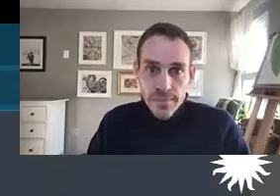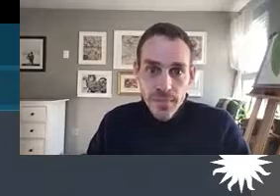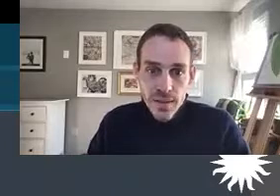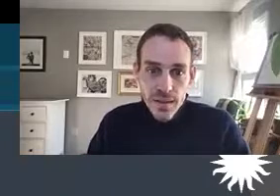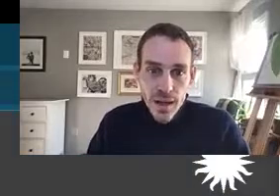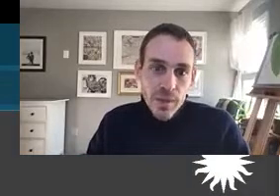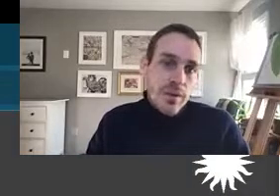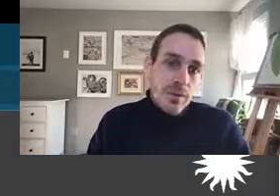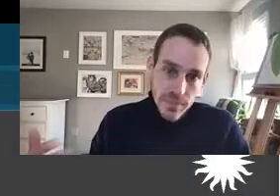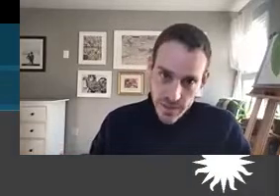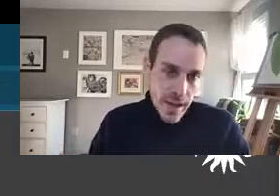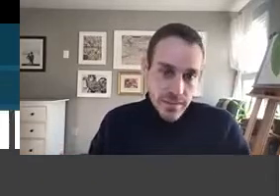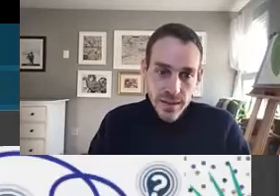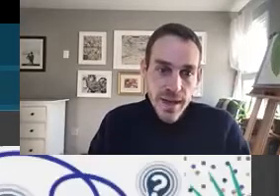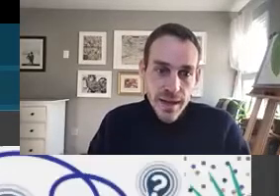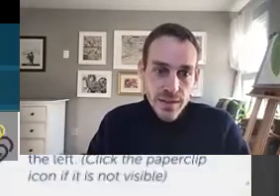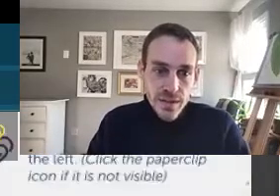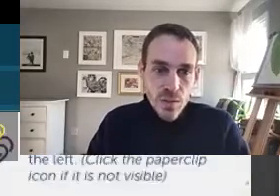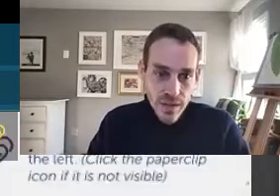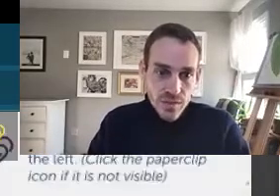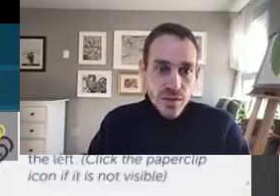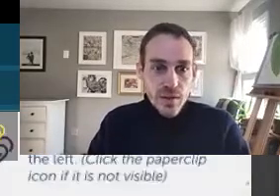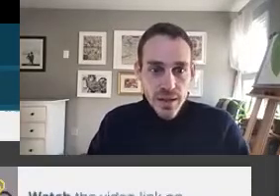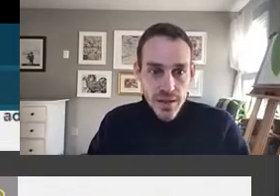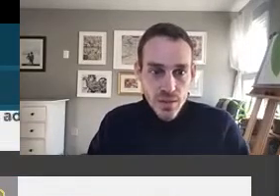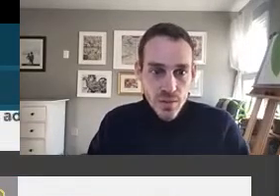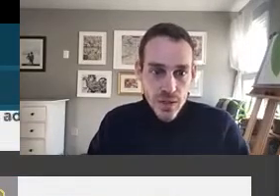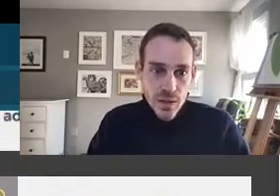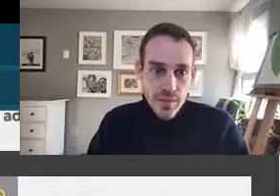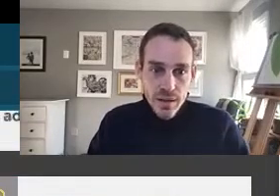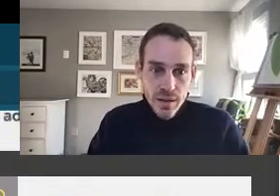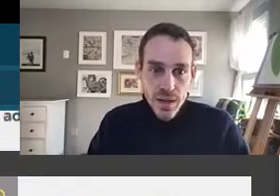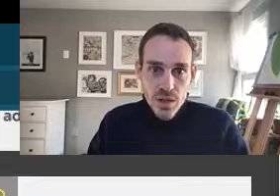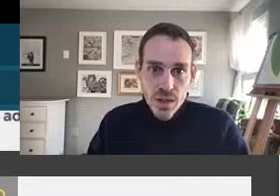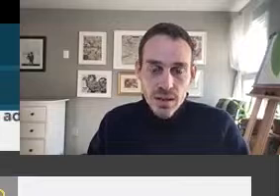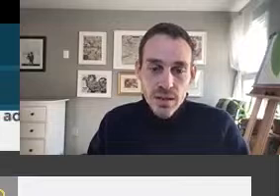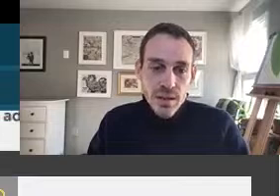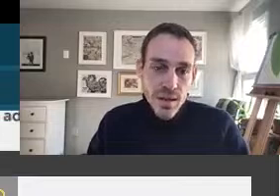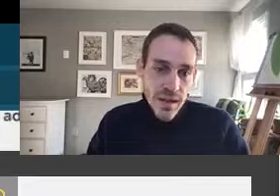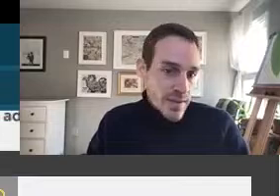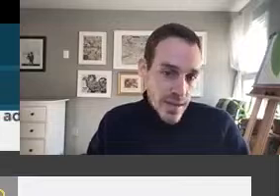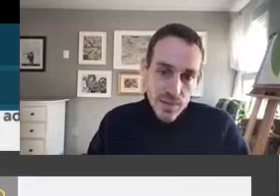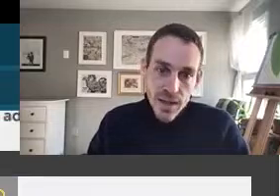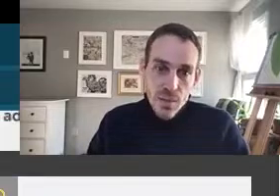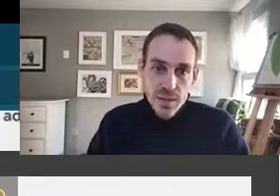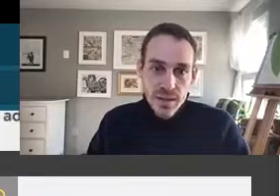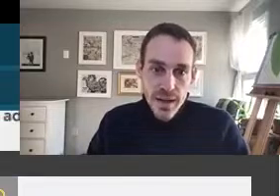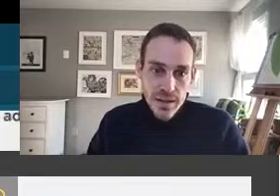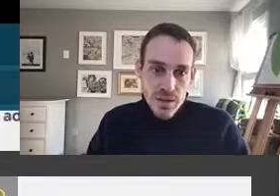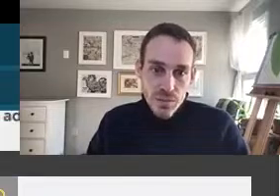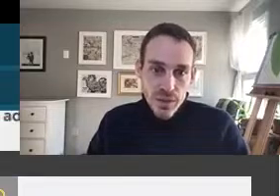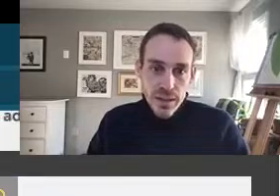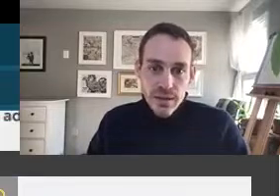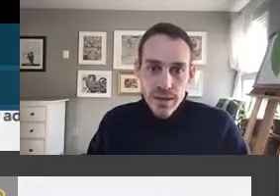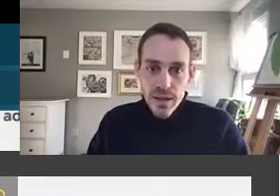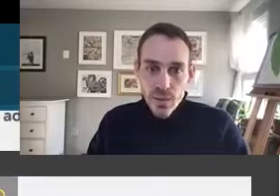video. But they'll in that activity, they'll watch the video and then answer the question about echolocation. And the same thing with the